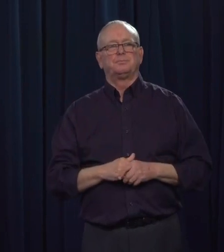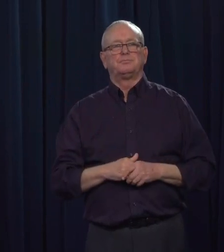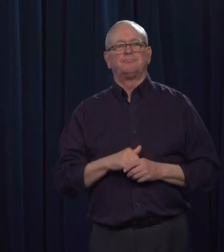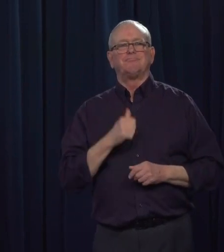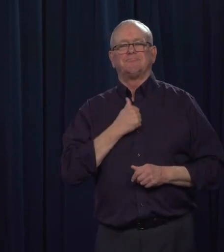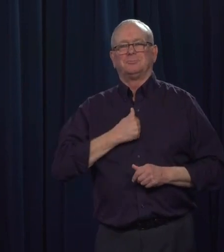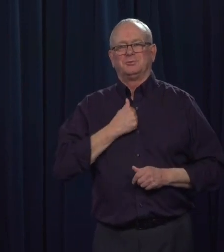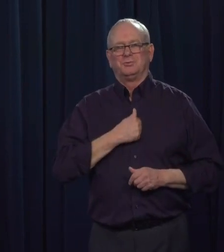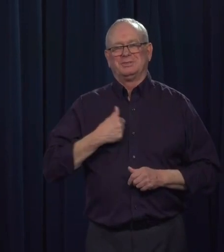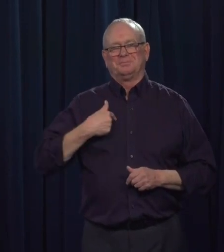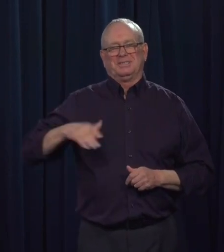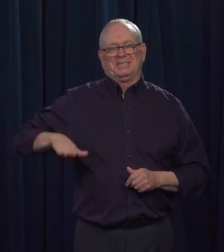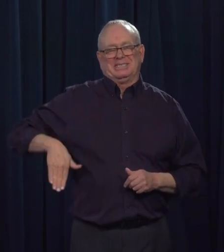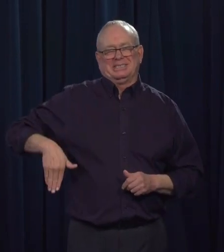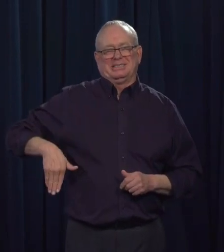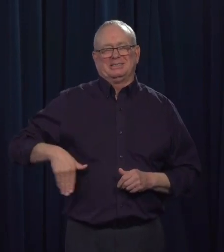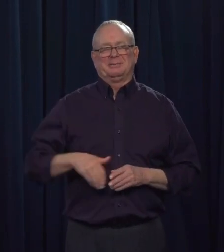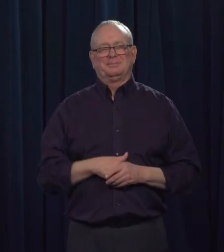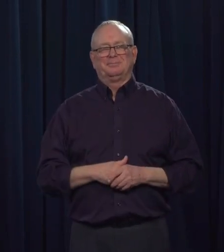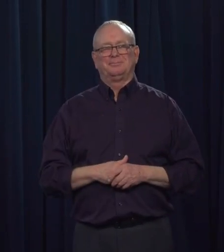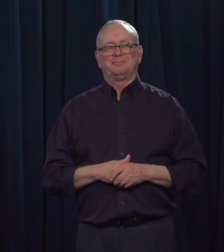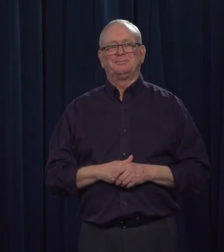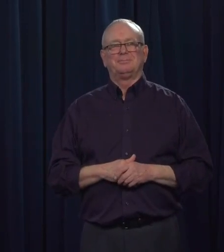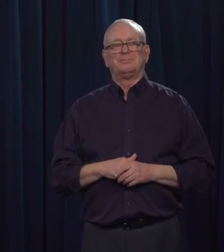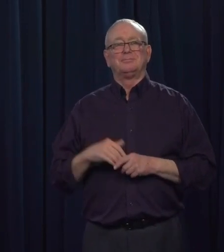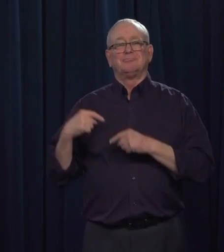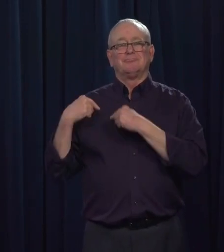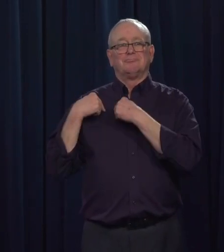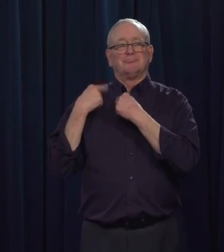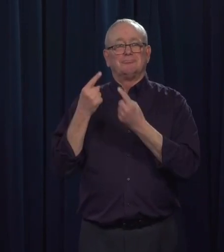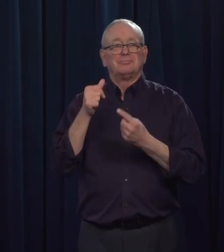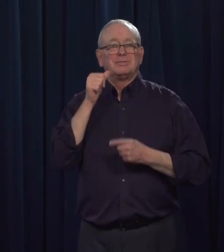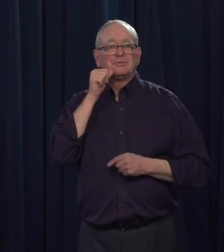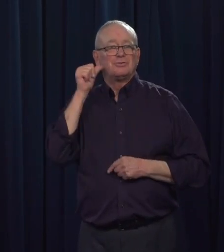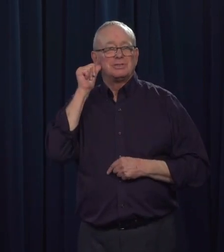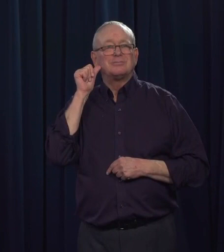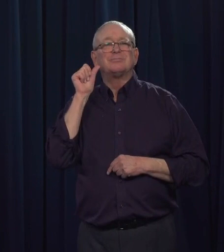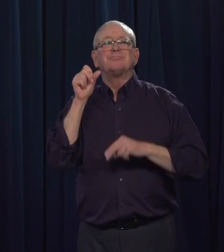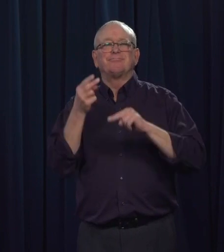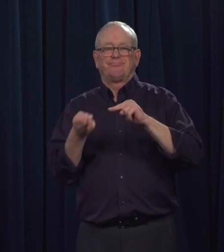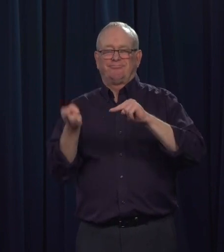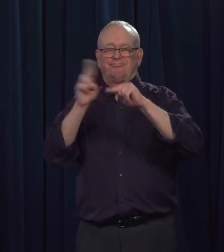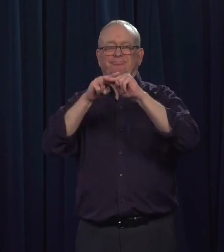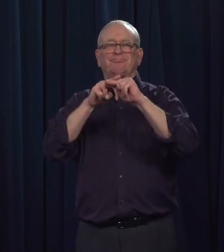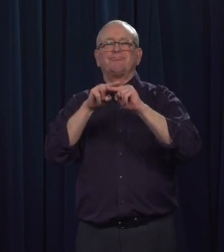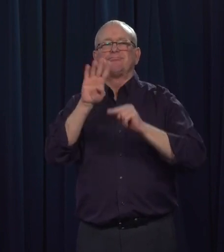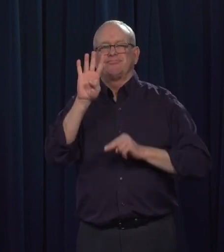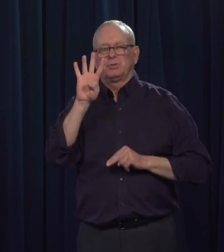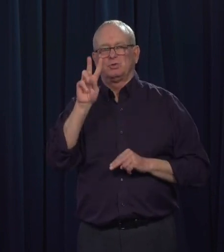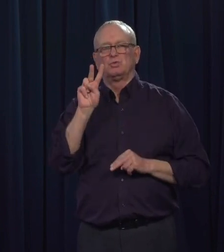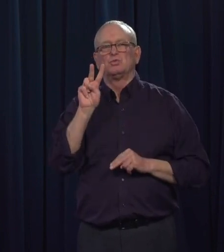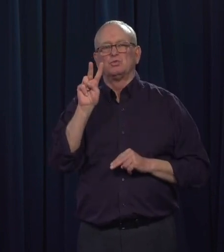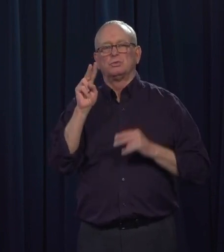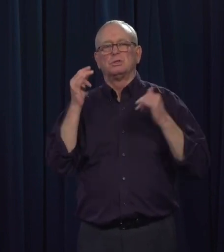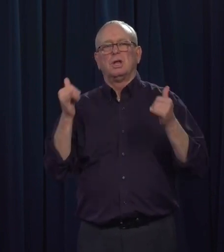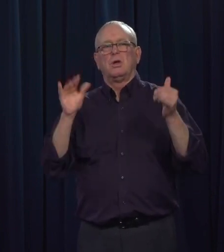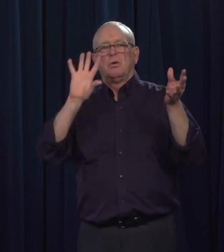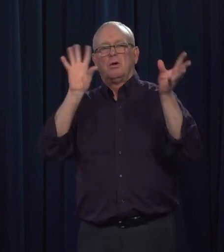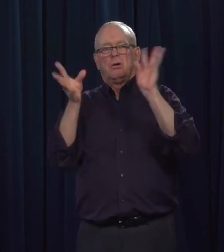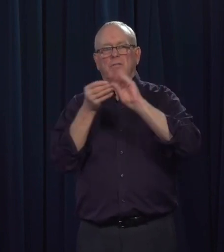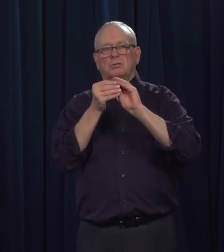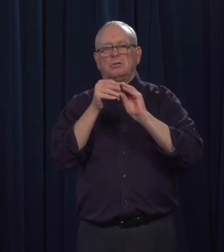date, we have confirmed 42 new cases of COVID-19. This means that 301 cases have now been identified